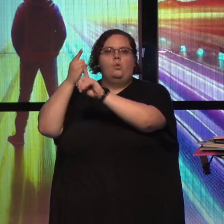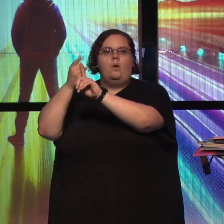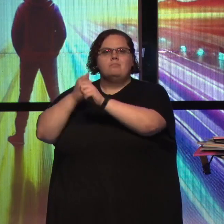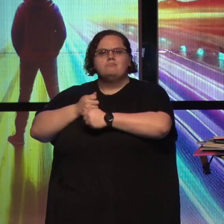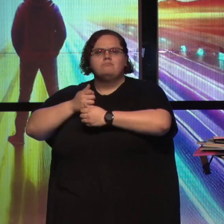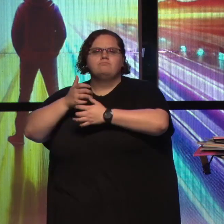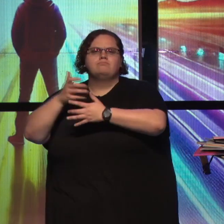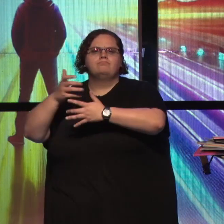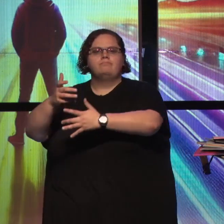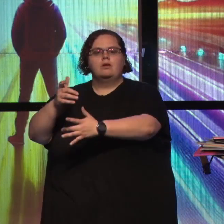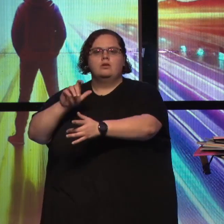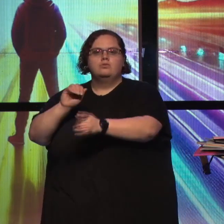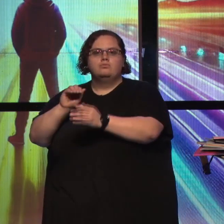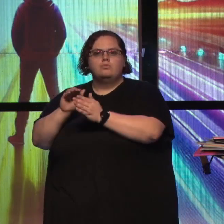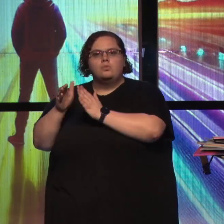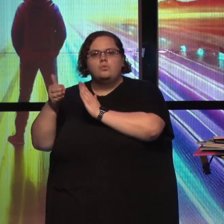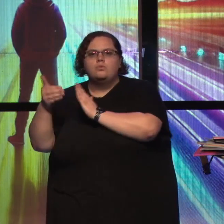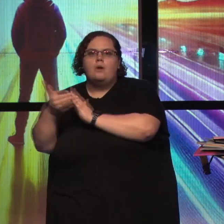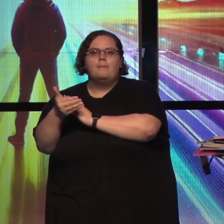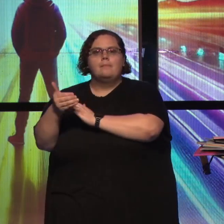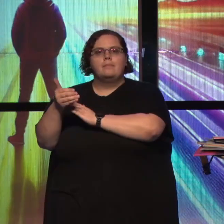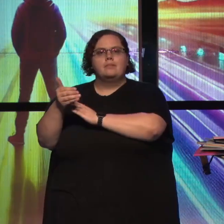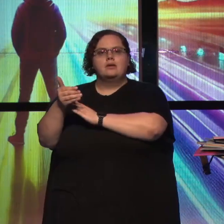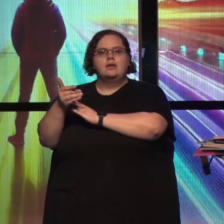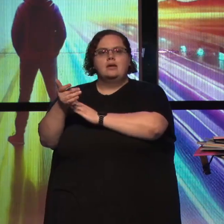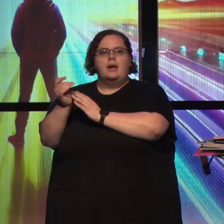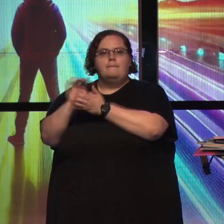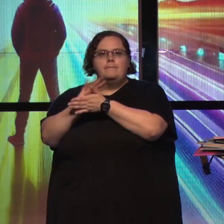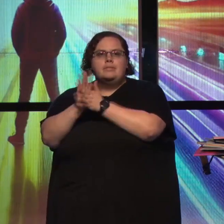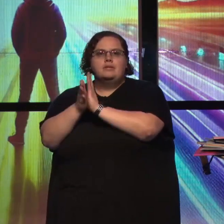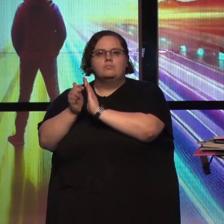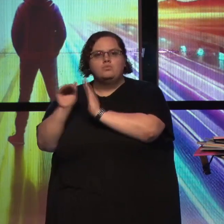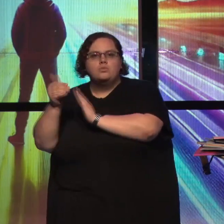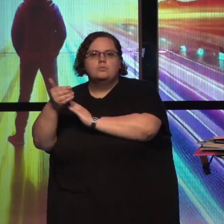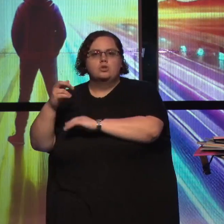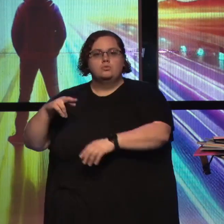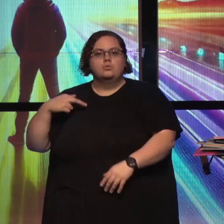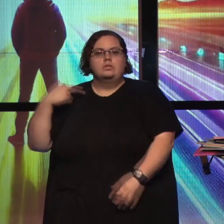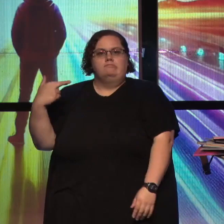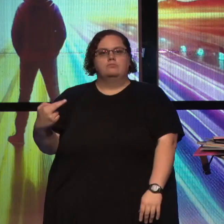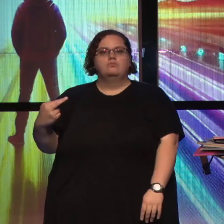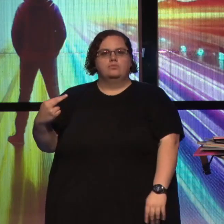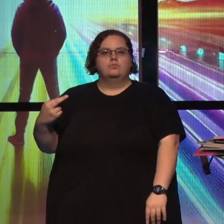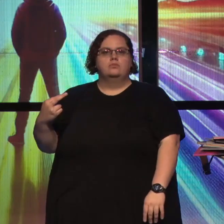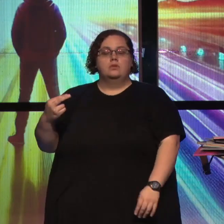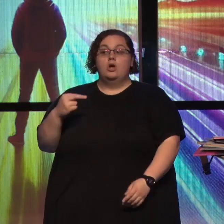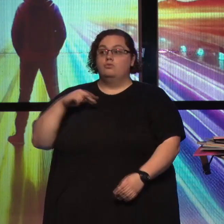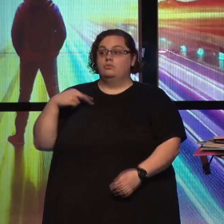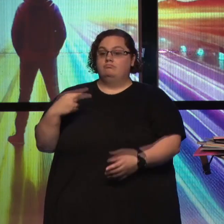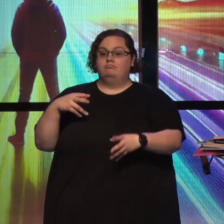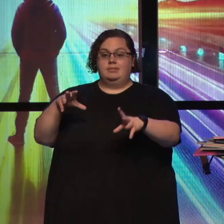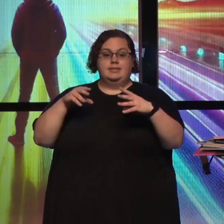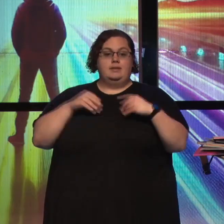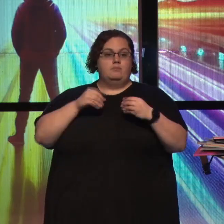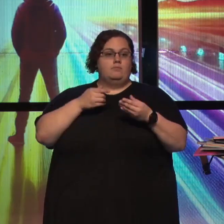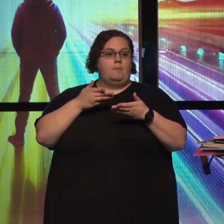this idea of a corrupted and corrupting civil religion, a religion that's accepted by the population, and a